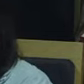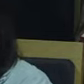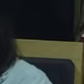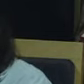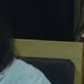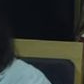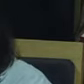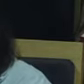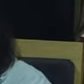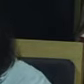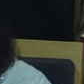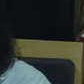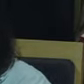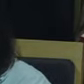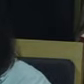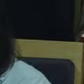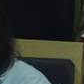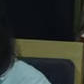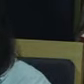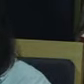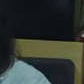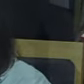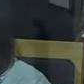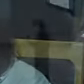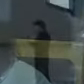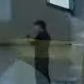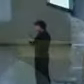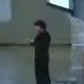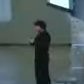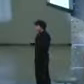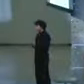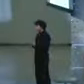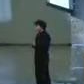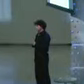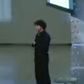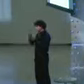intertextuality. Gerard Genet's study of